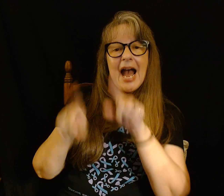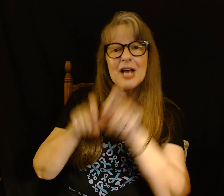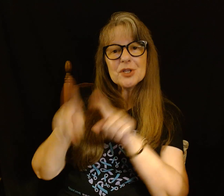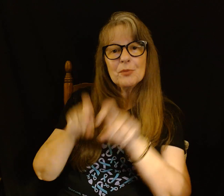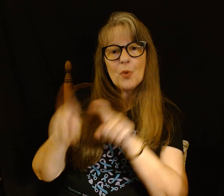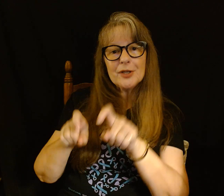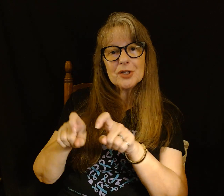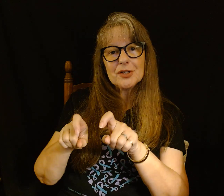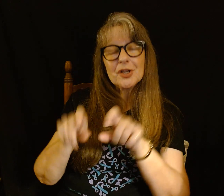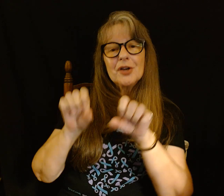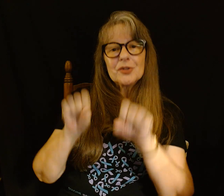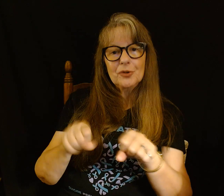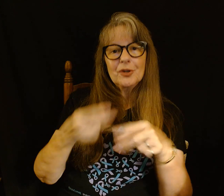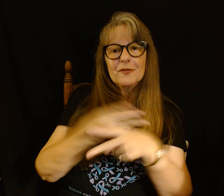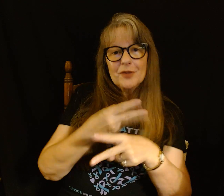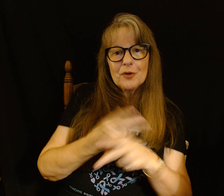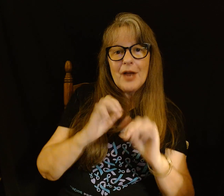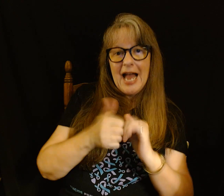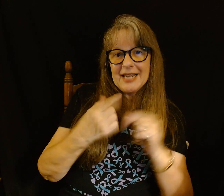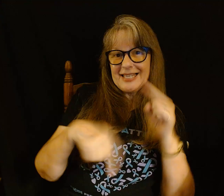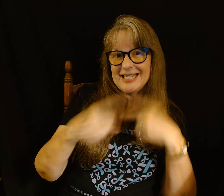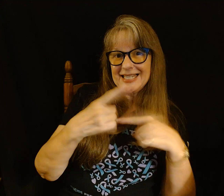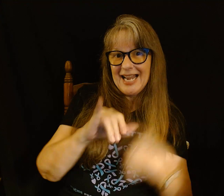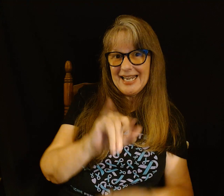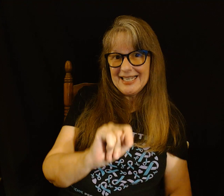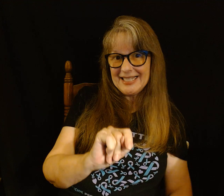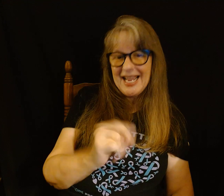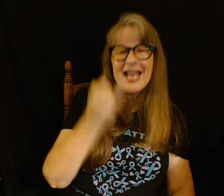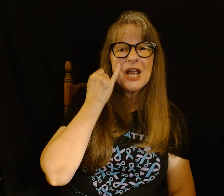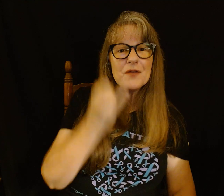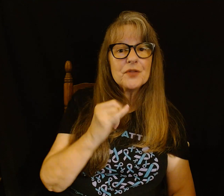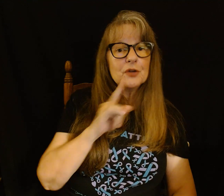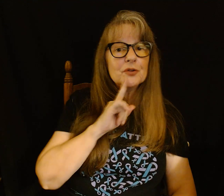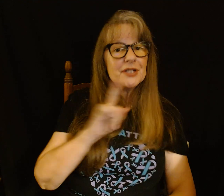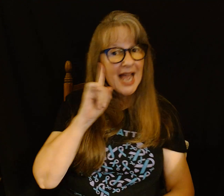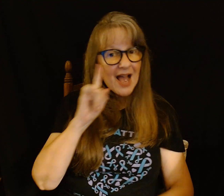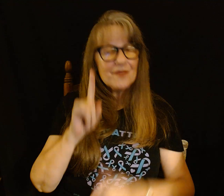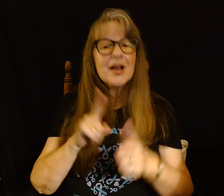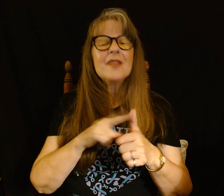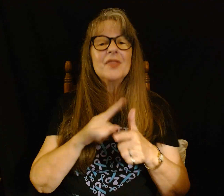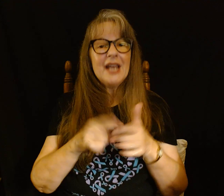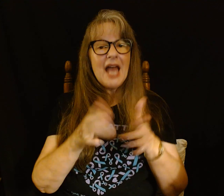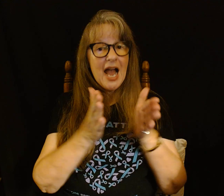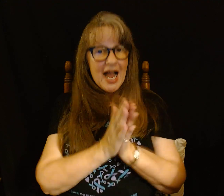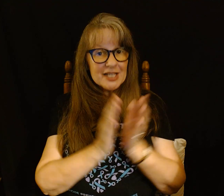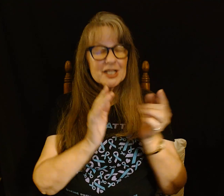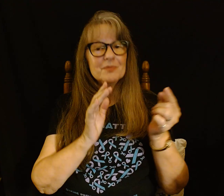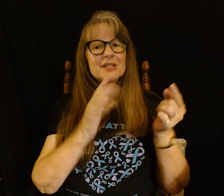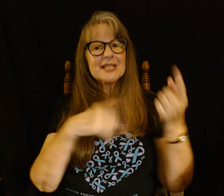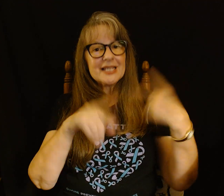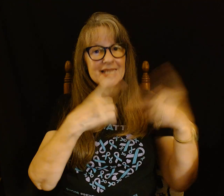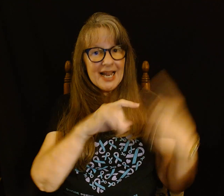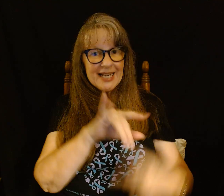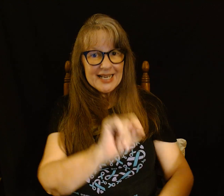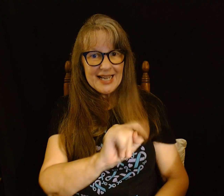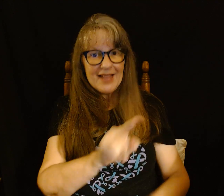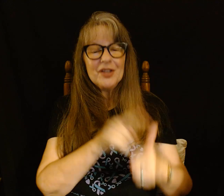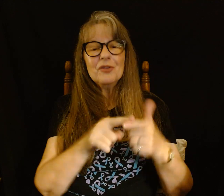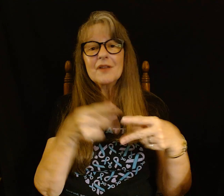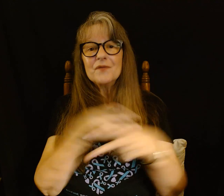them questions so you can figure out how to sign it. If they're deaf, then ask them to sign it, and then you can figure